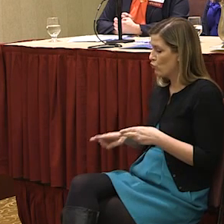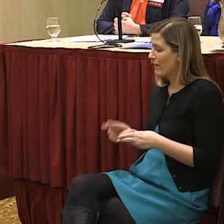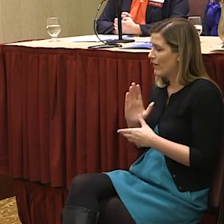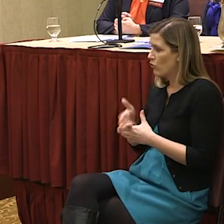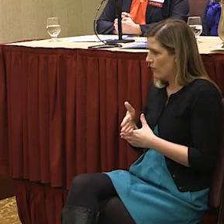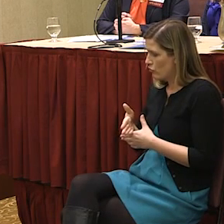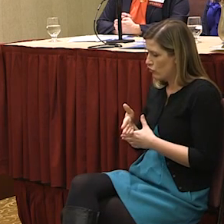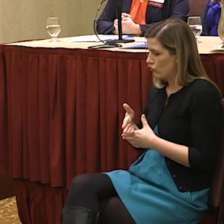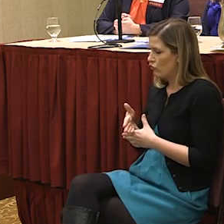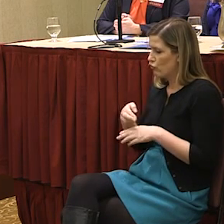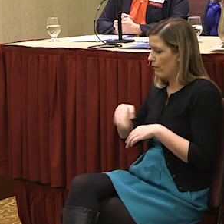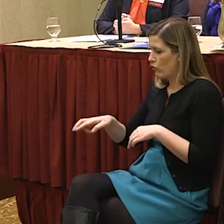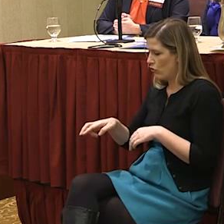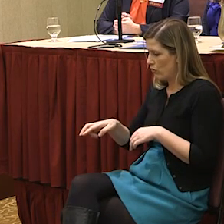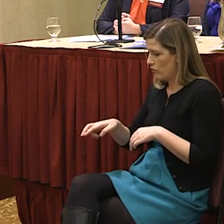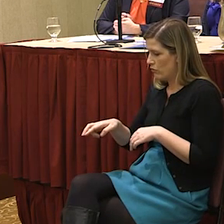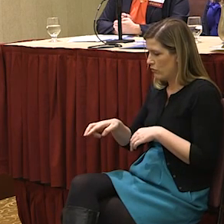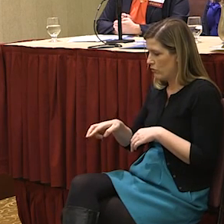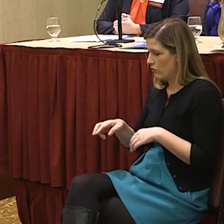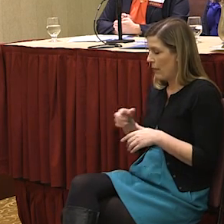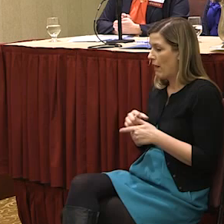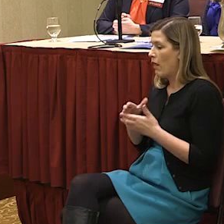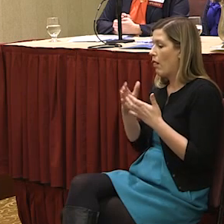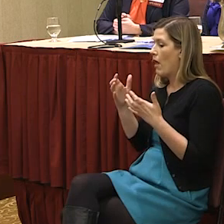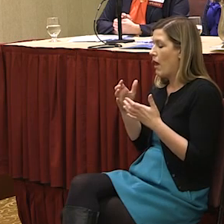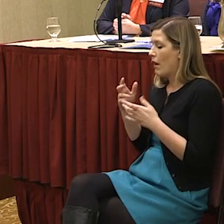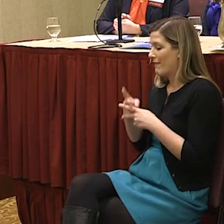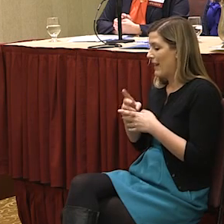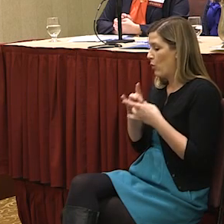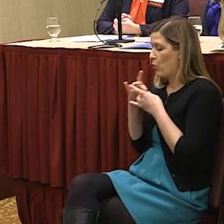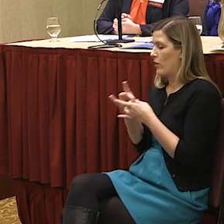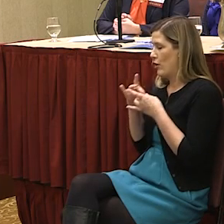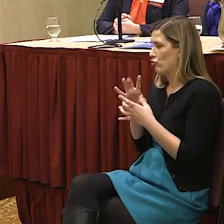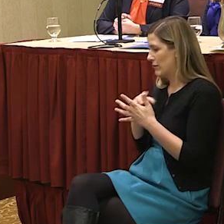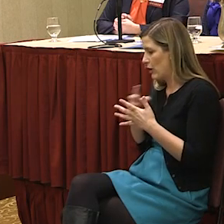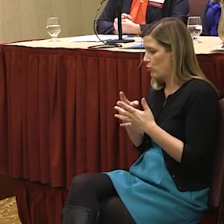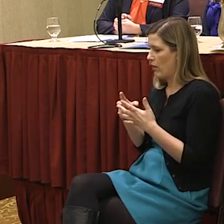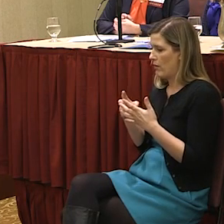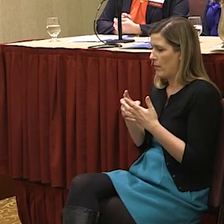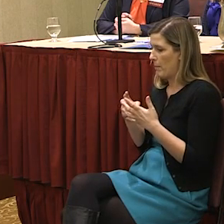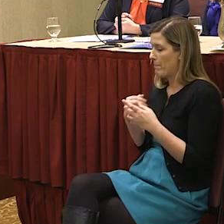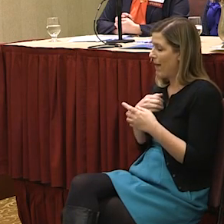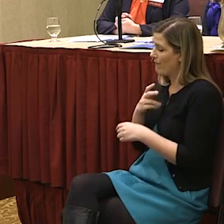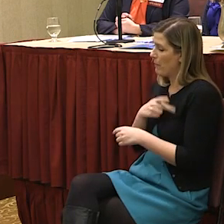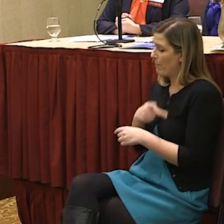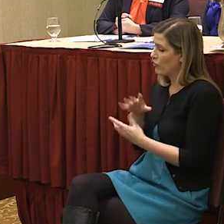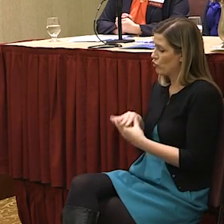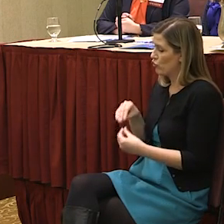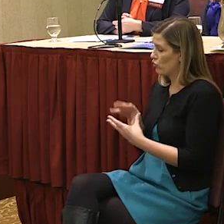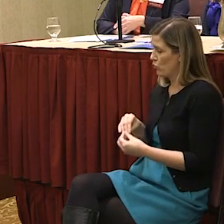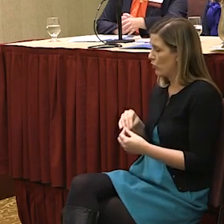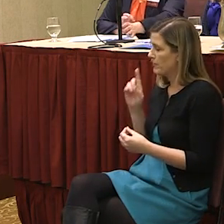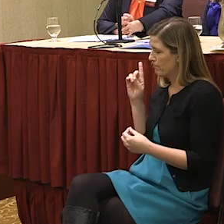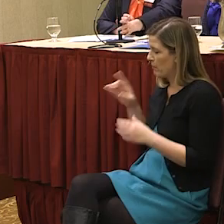intervention, referrals, and then a lot of care coordination. So we have a patient story, just one among all of